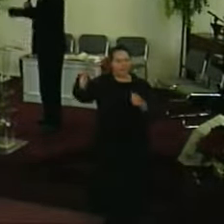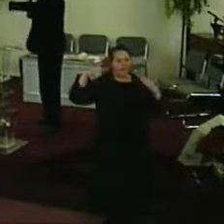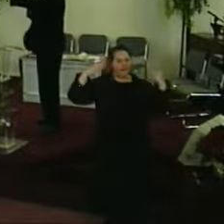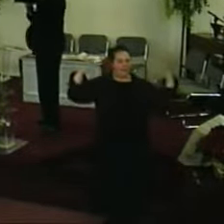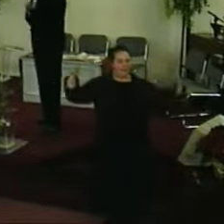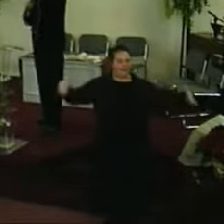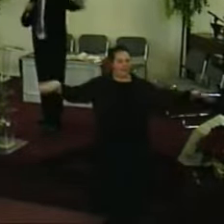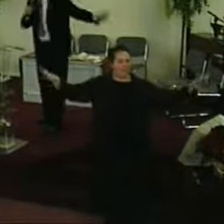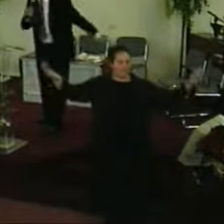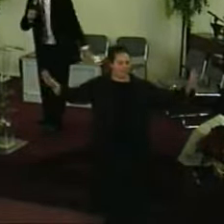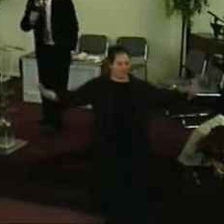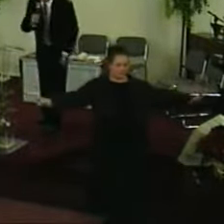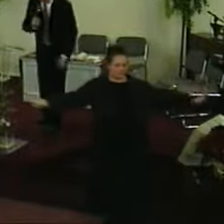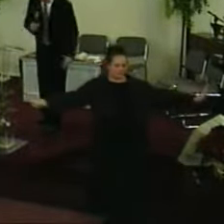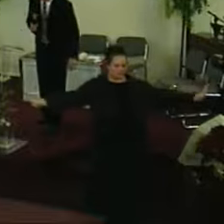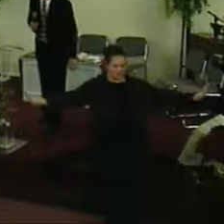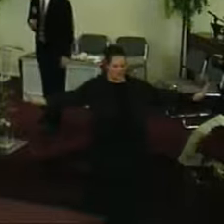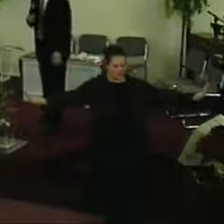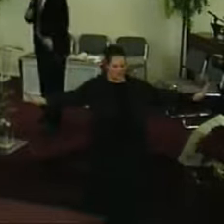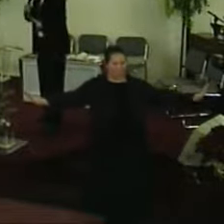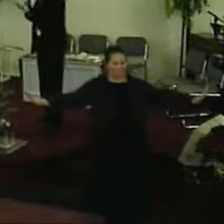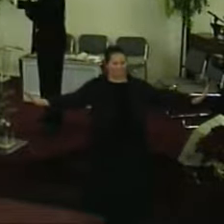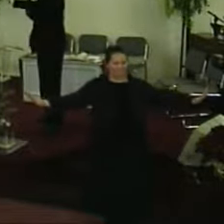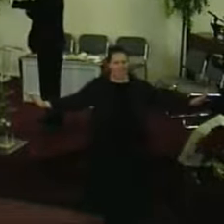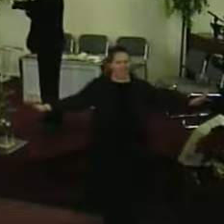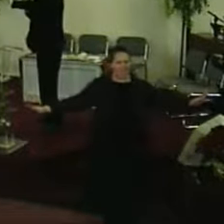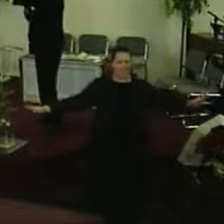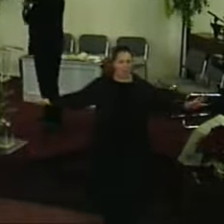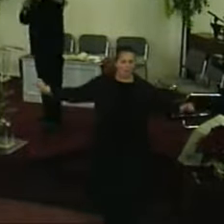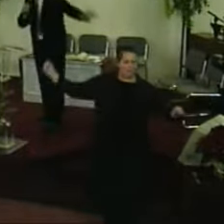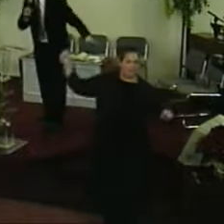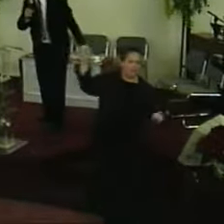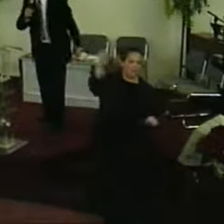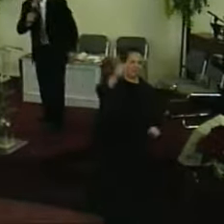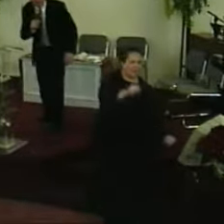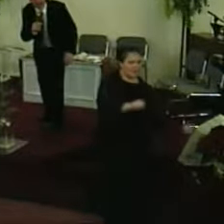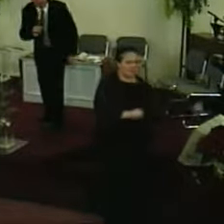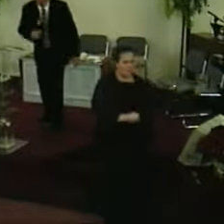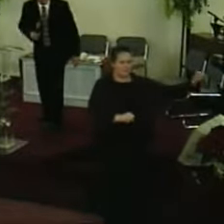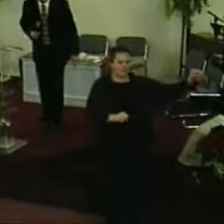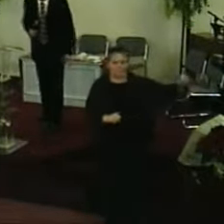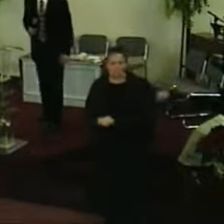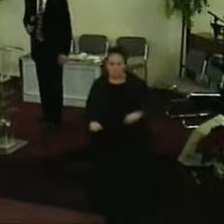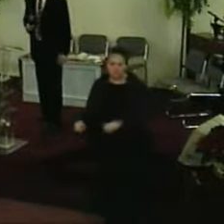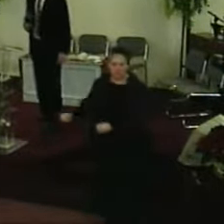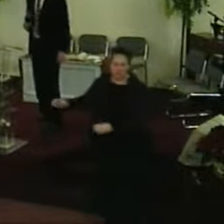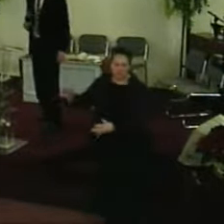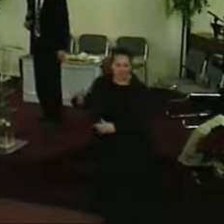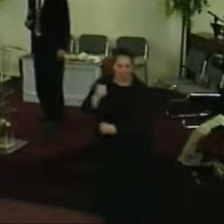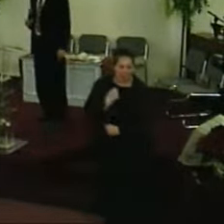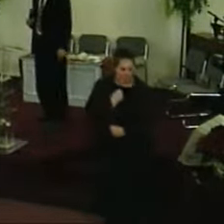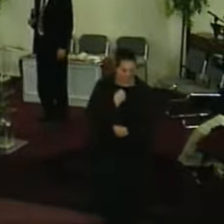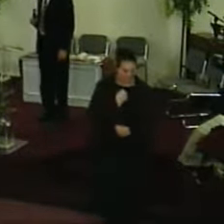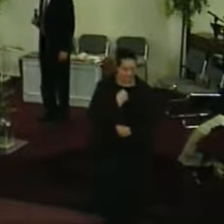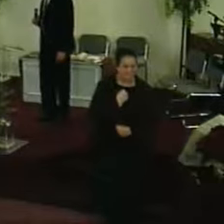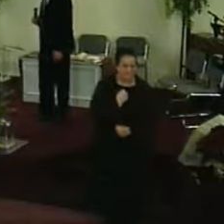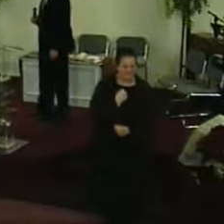that way outnumbered the Syrians. And they were way bigger and badder.